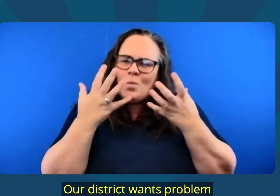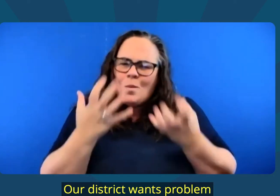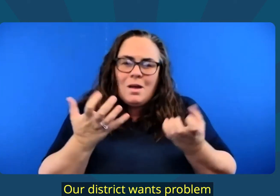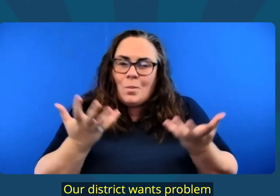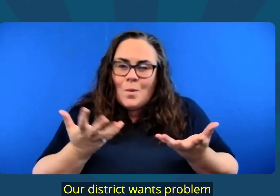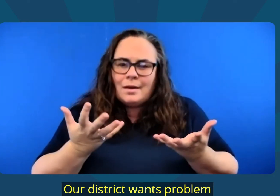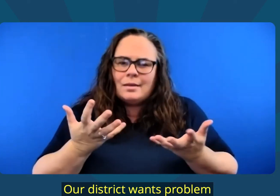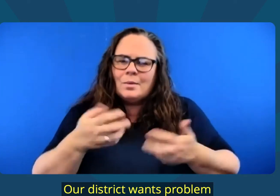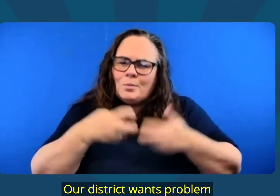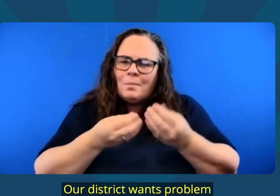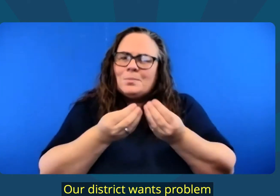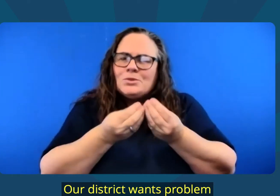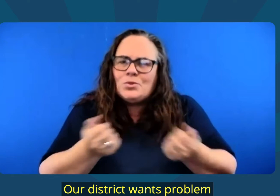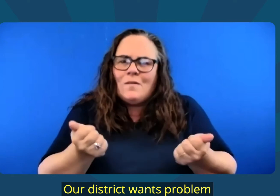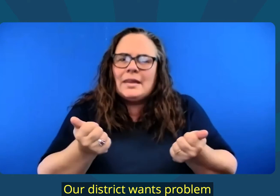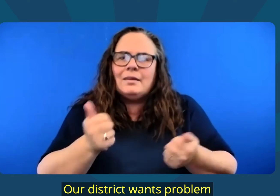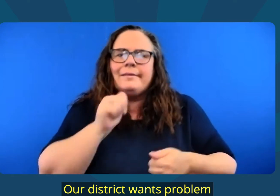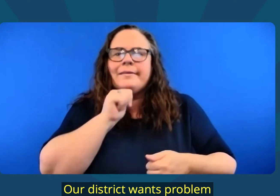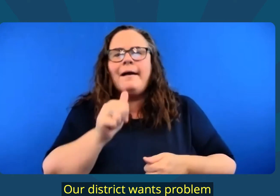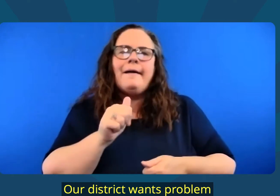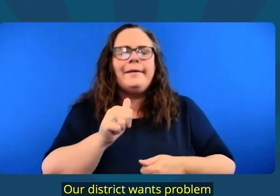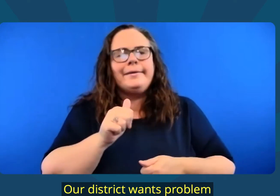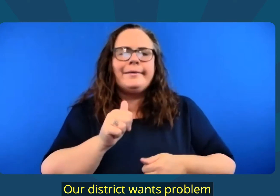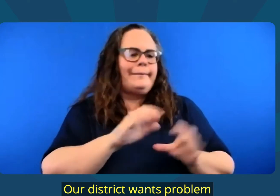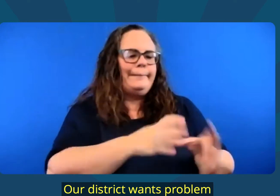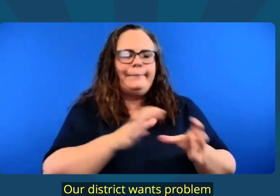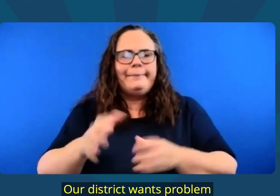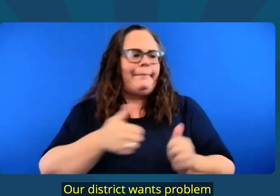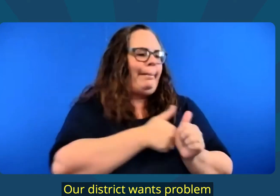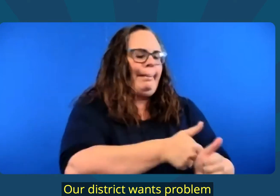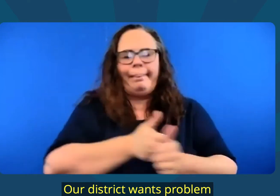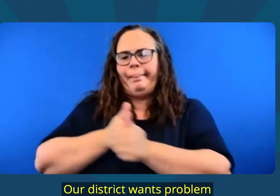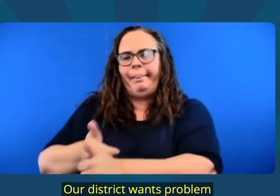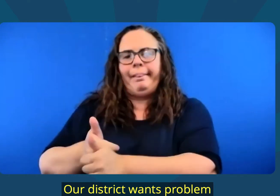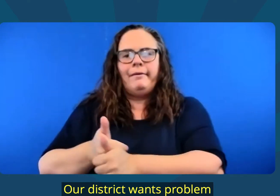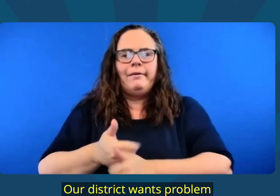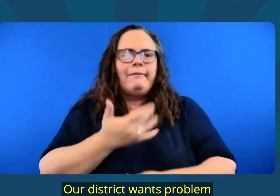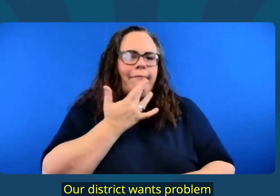Our district wants problem solving, not partisanship.